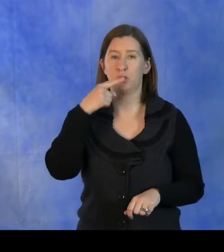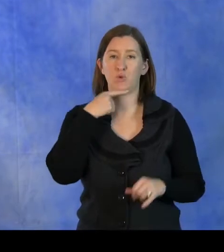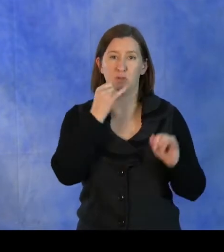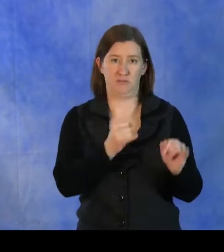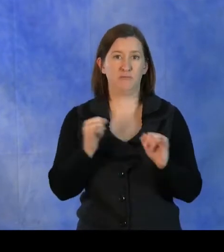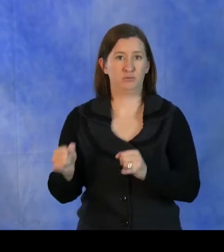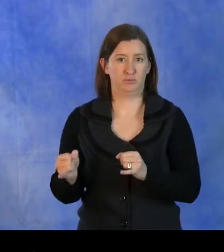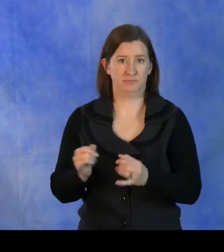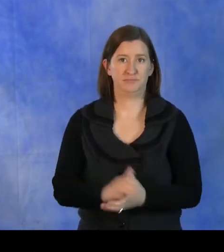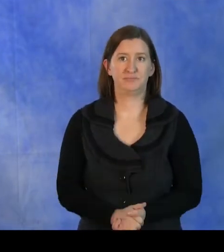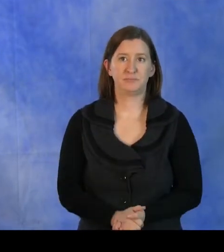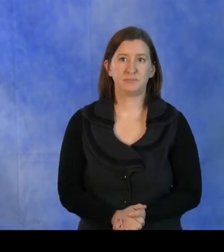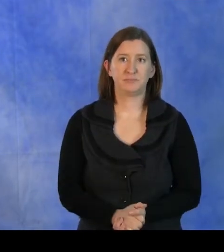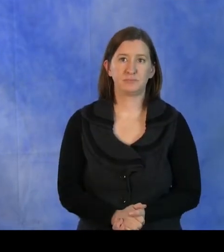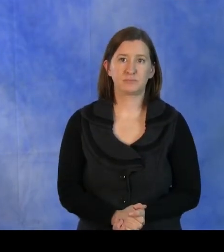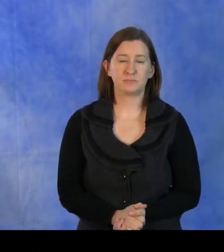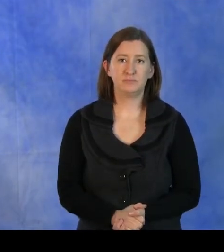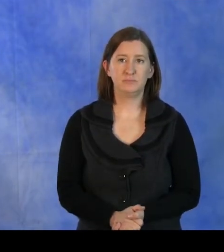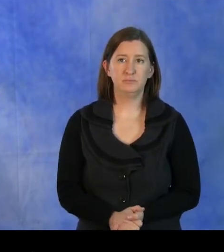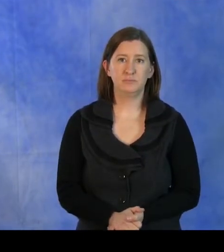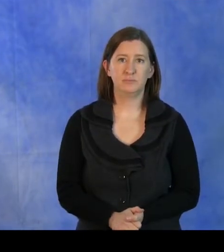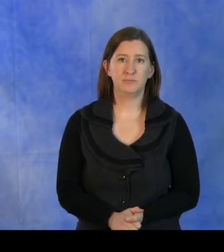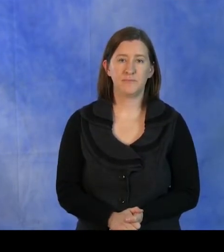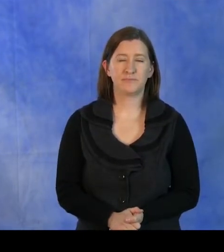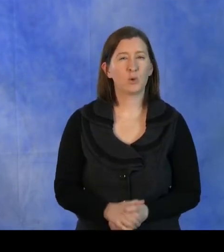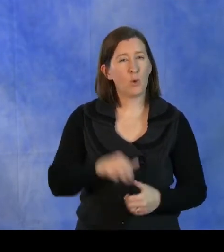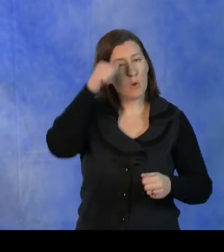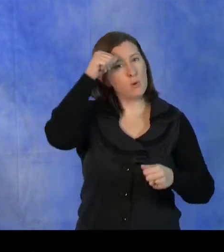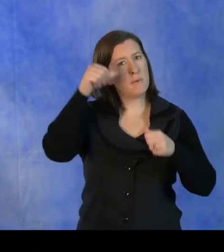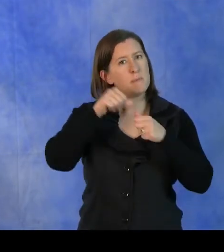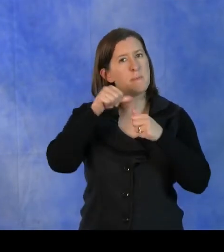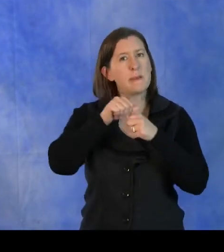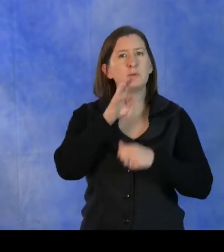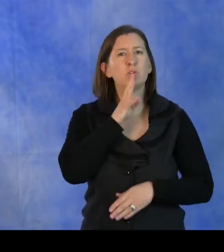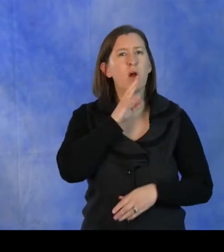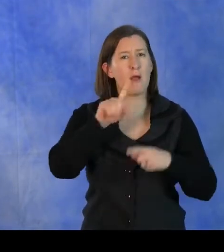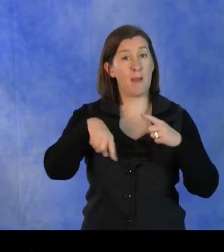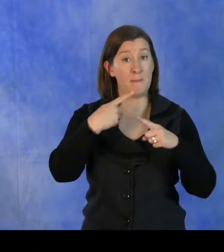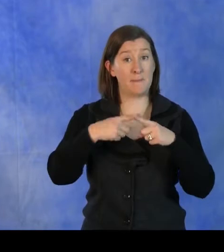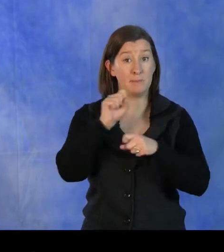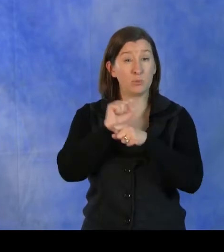language ability for deaf and hearing.